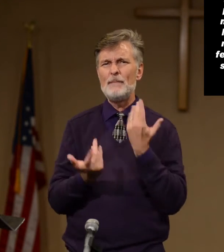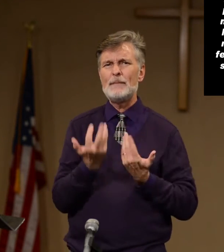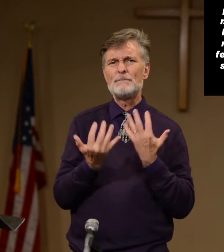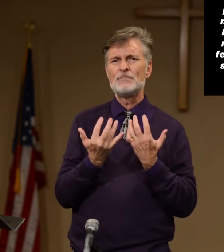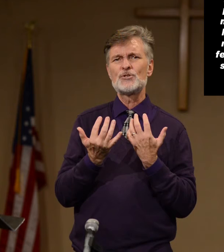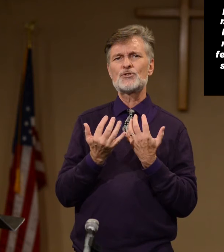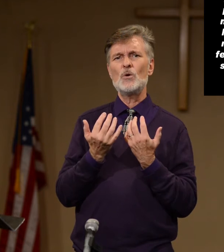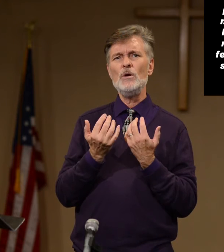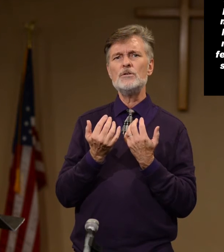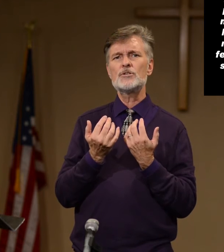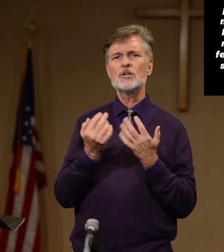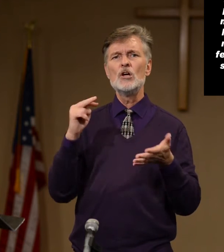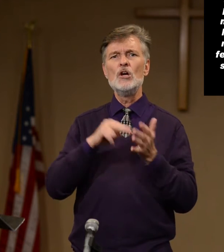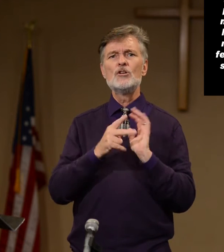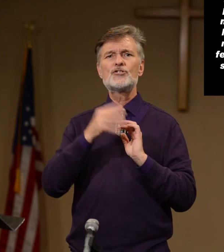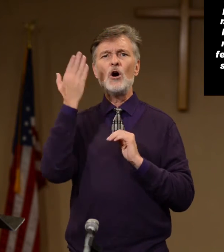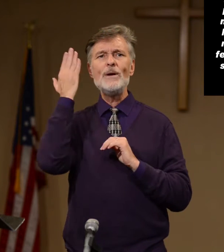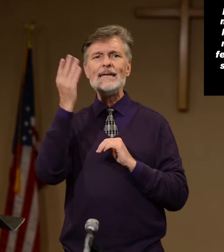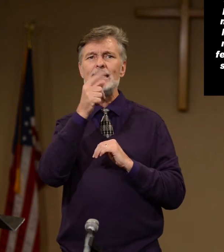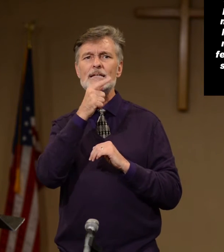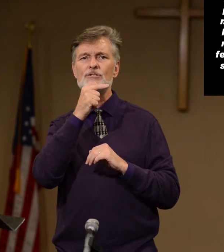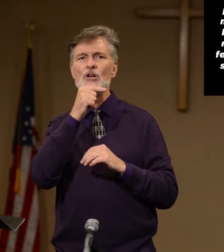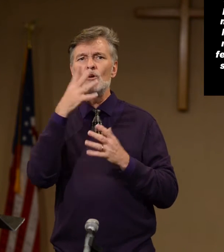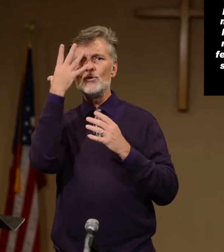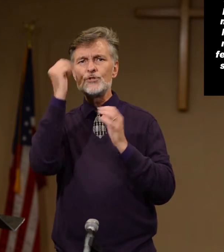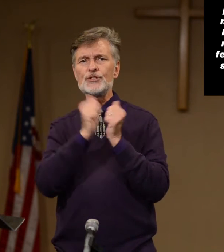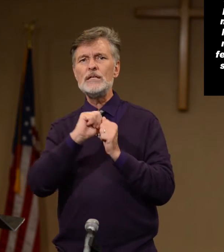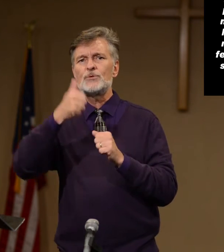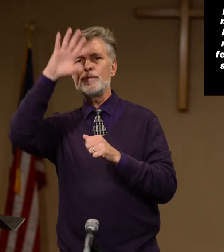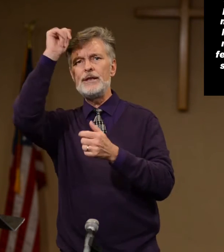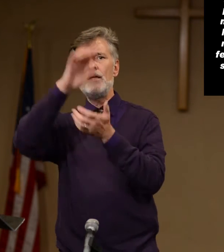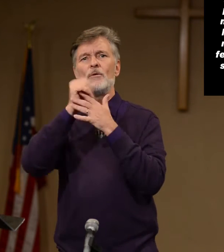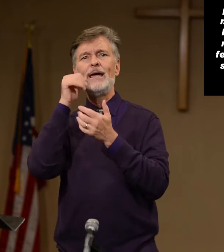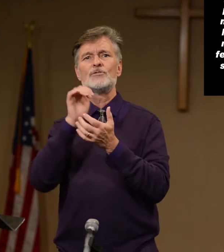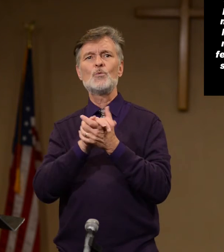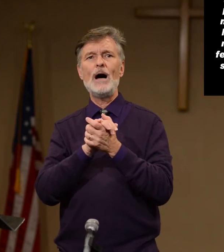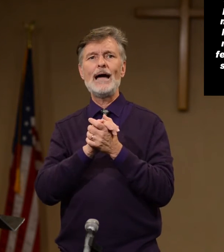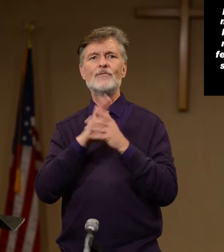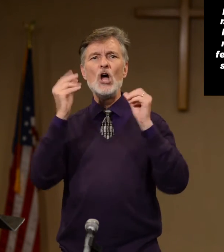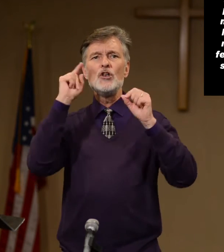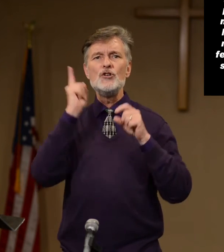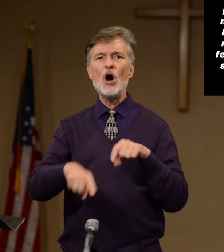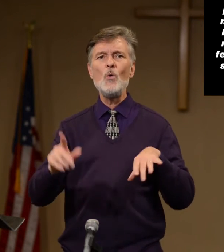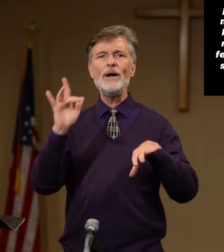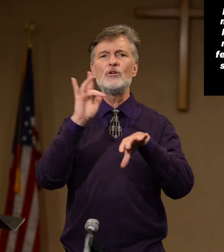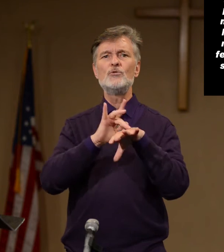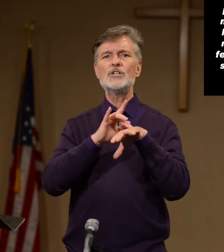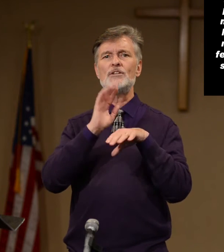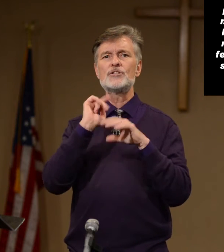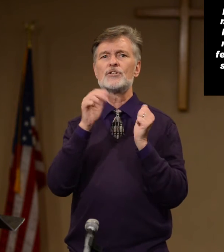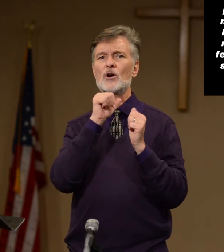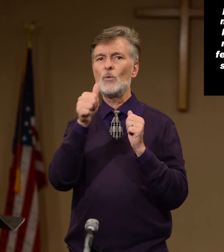becoming scorched? So he is who sleeps with another man's wife. No one who touches her will